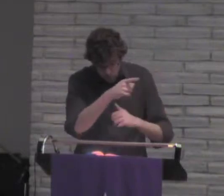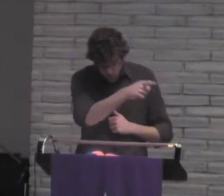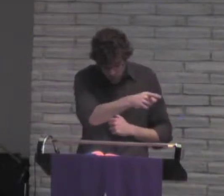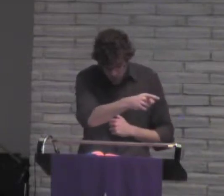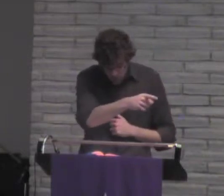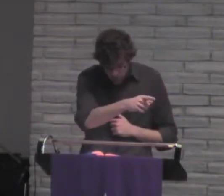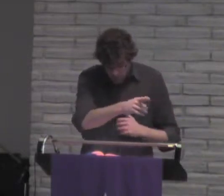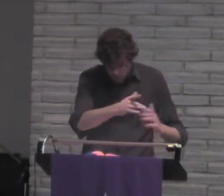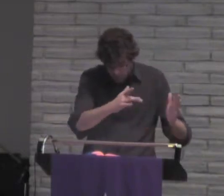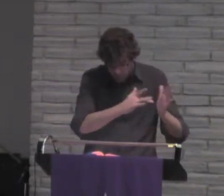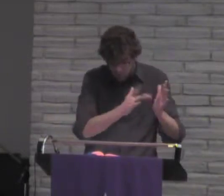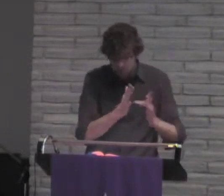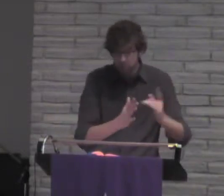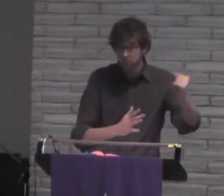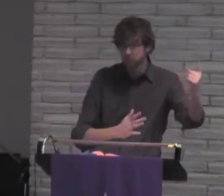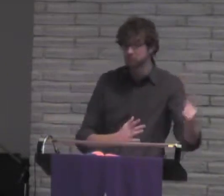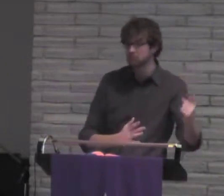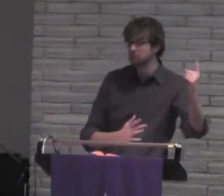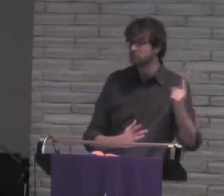Jesus was coming that way.